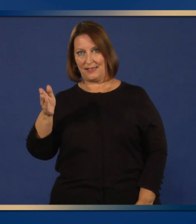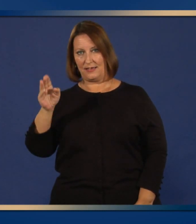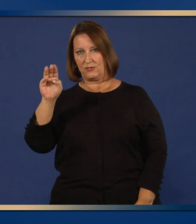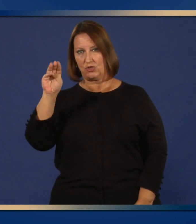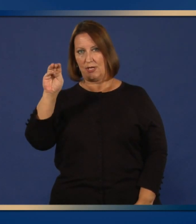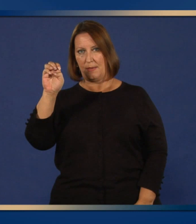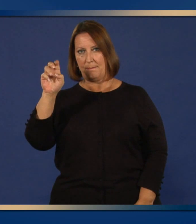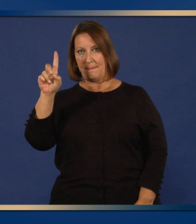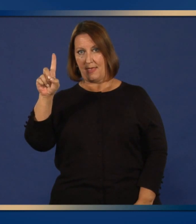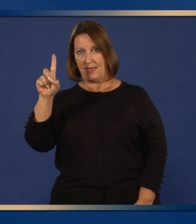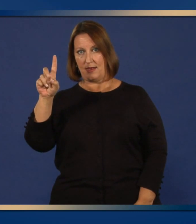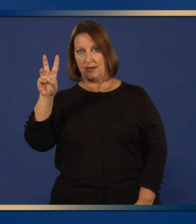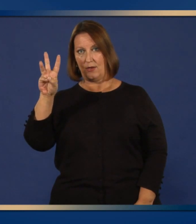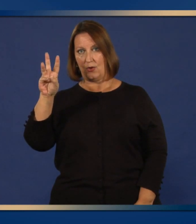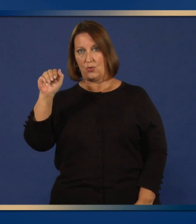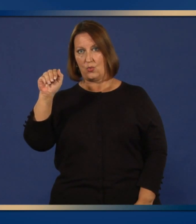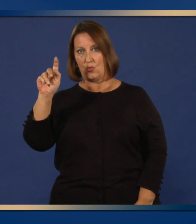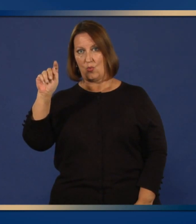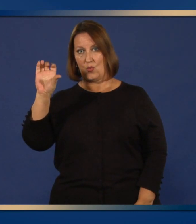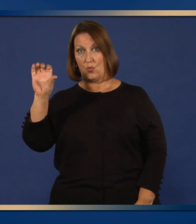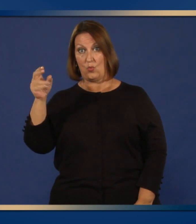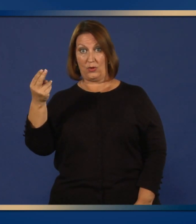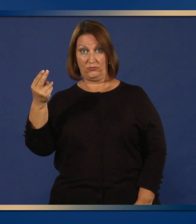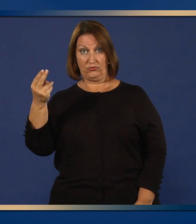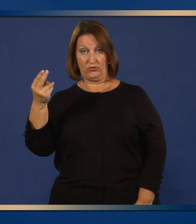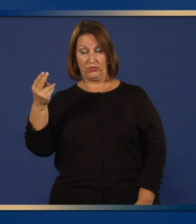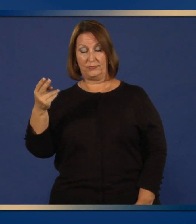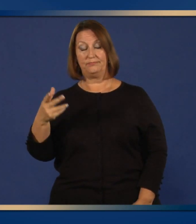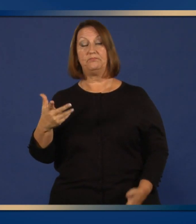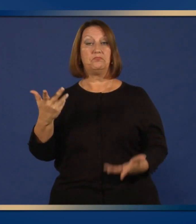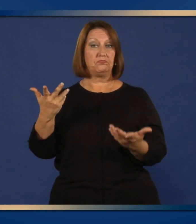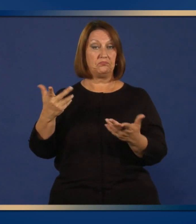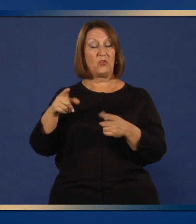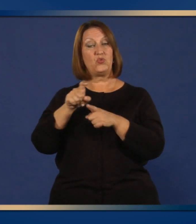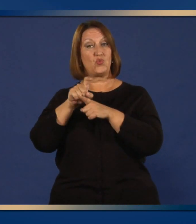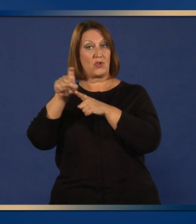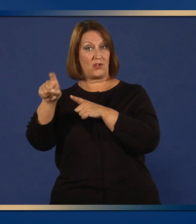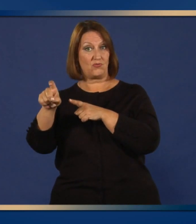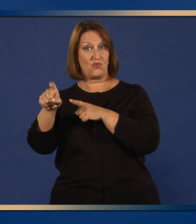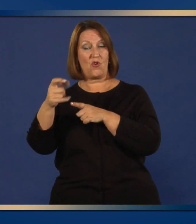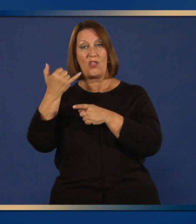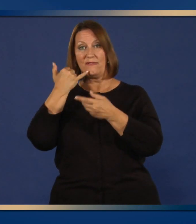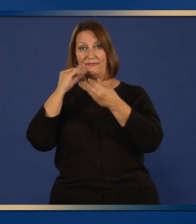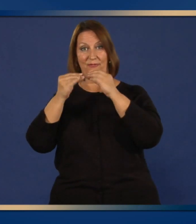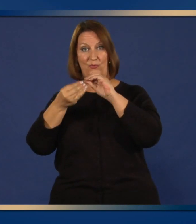www.fda.gov/medwatch or call